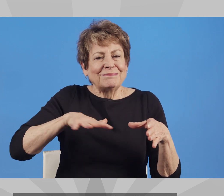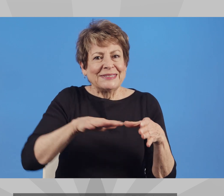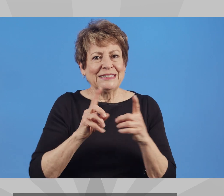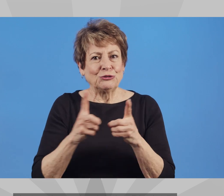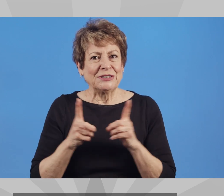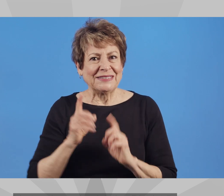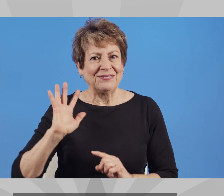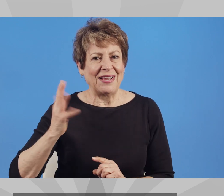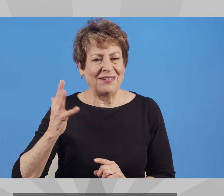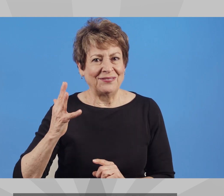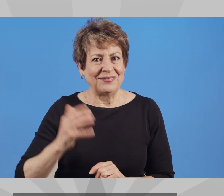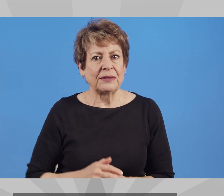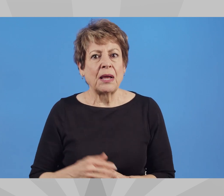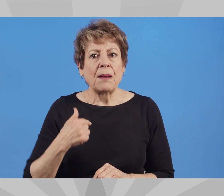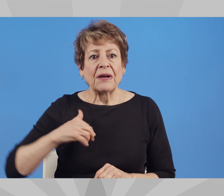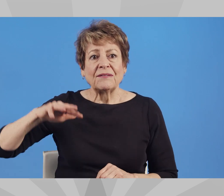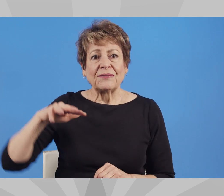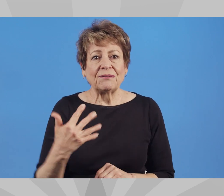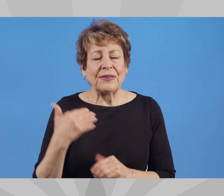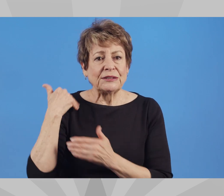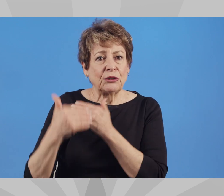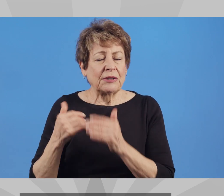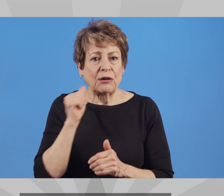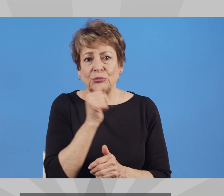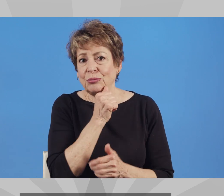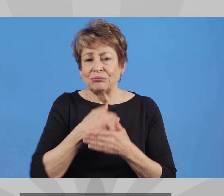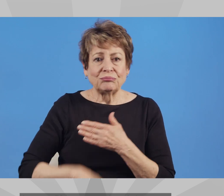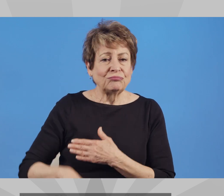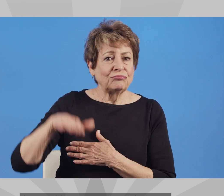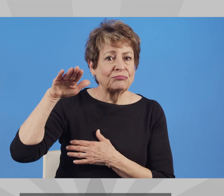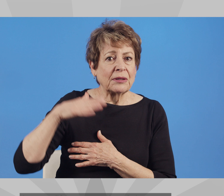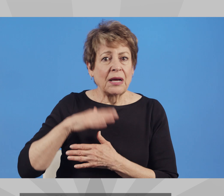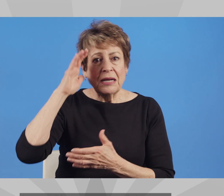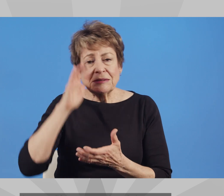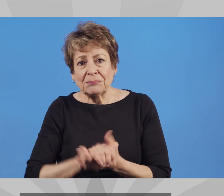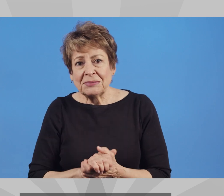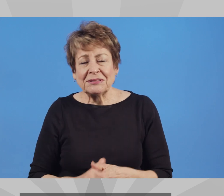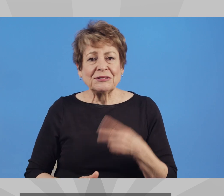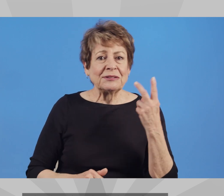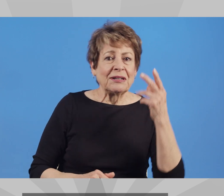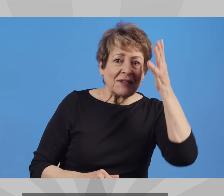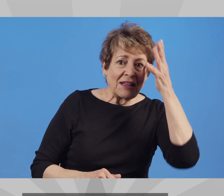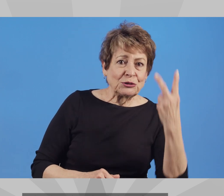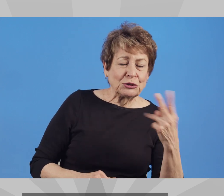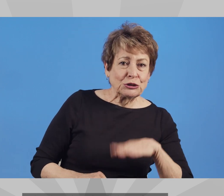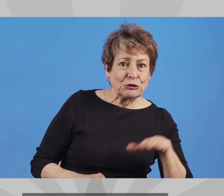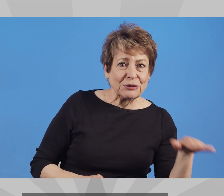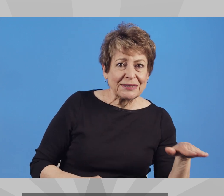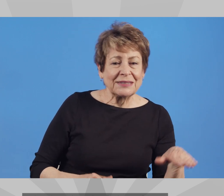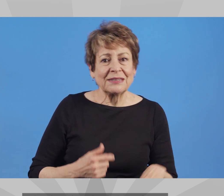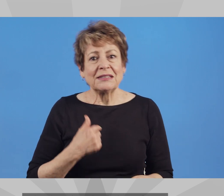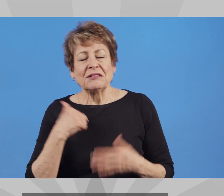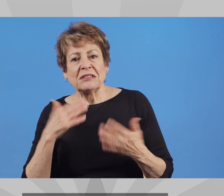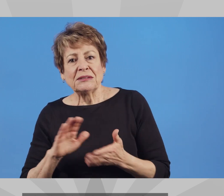up Legislative District 5. I am a 5th-generation Arizonan, a husband and a